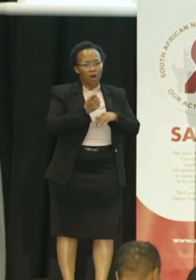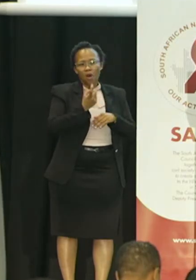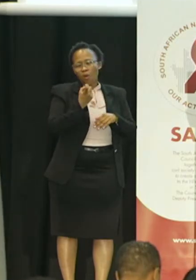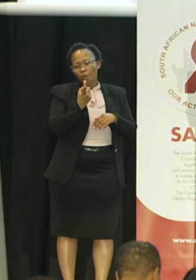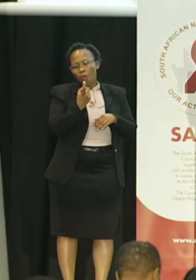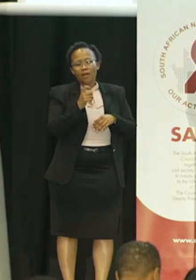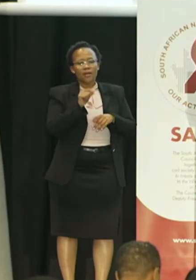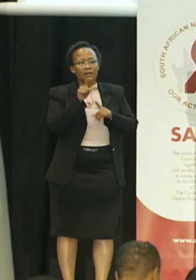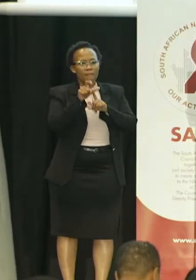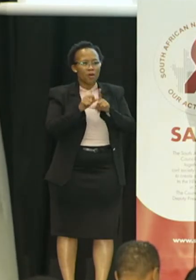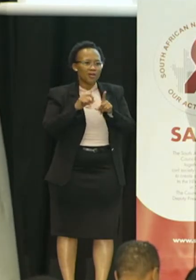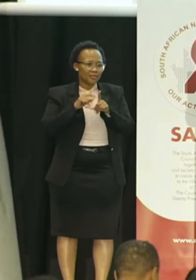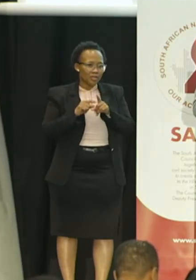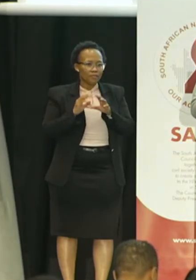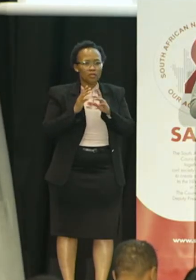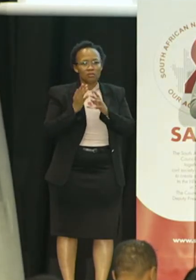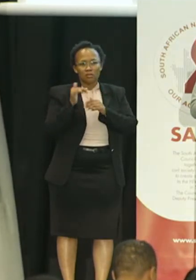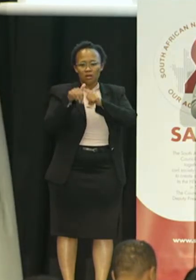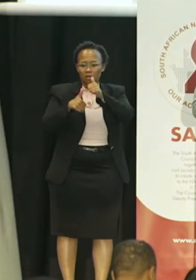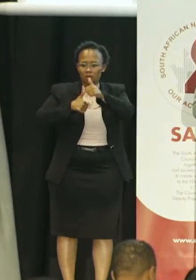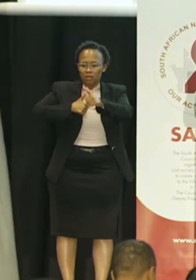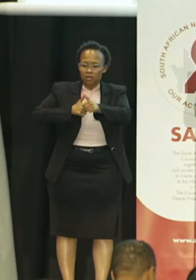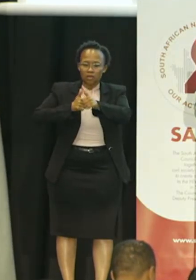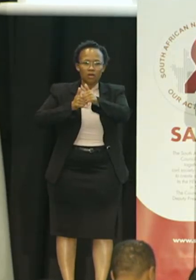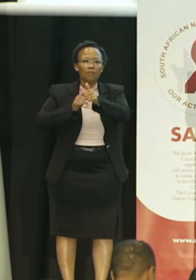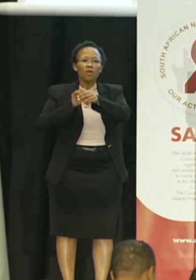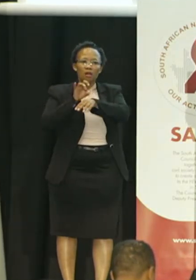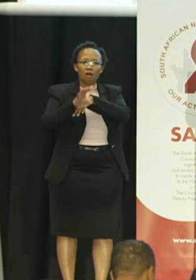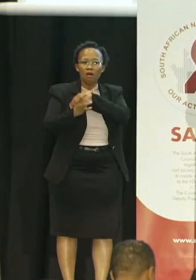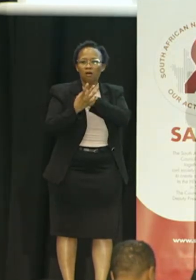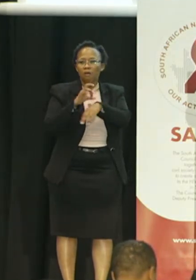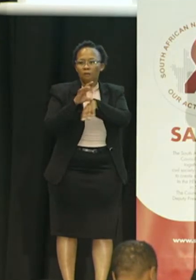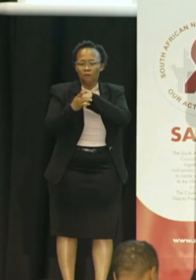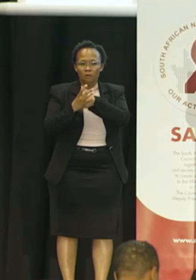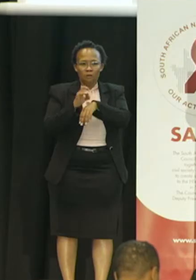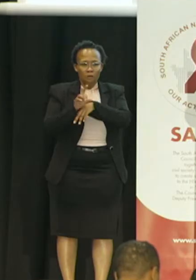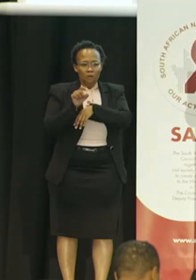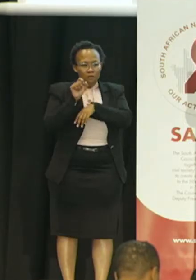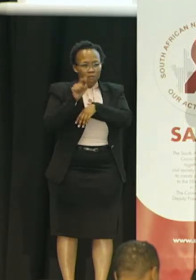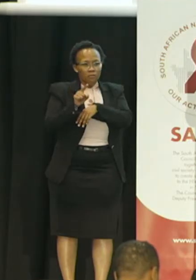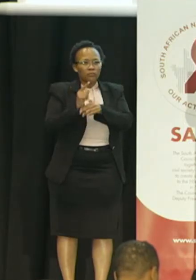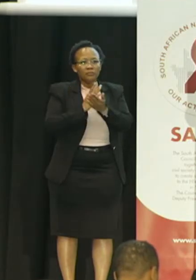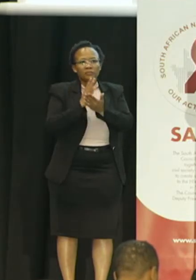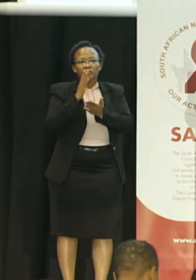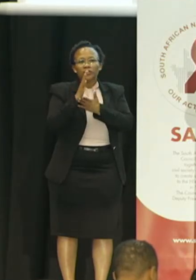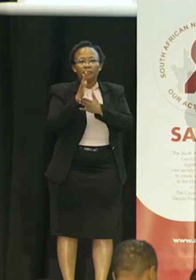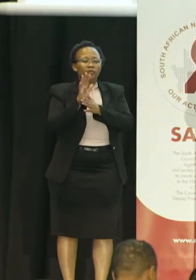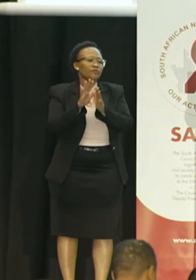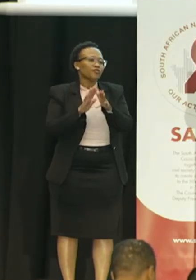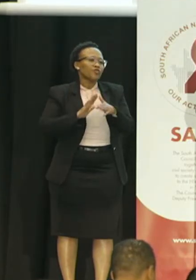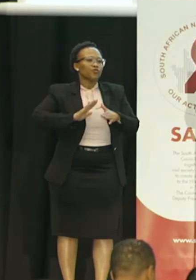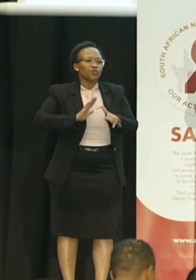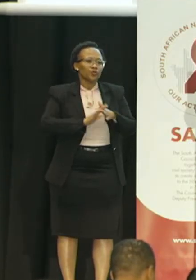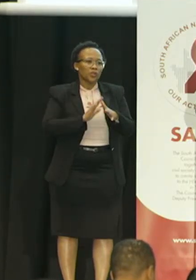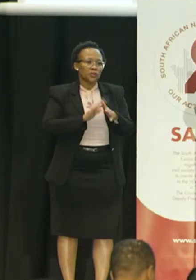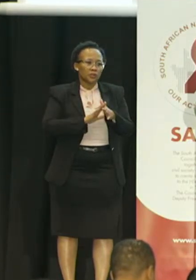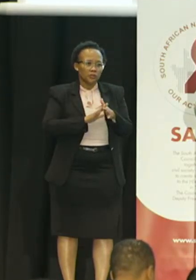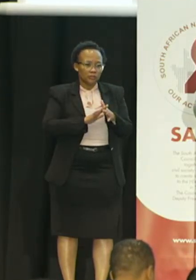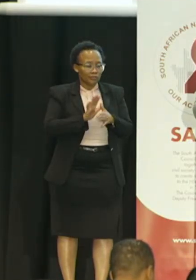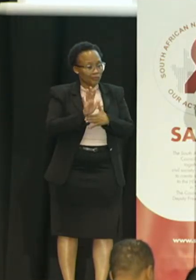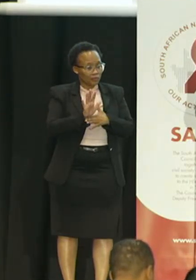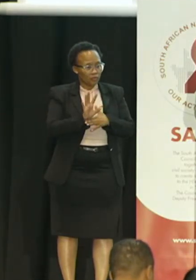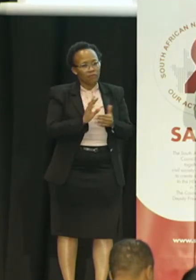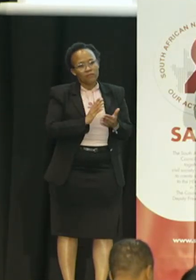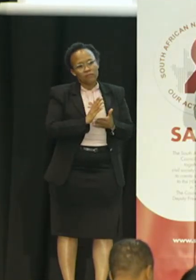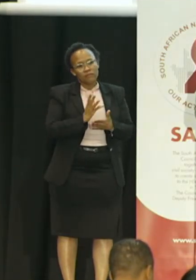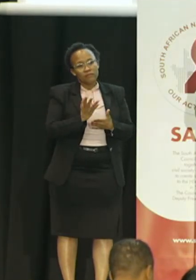being consulted in the consultation room. So these are some of the reasons. And privacy violation are some of the reasons why those